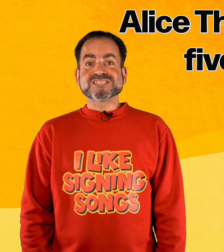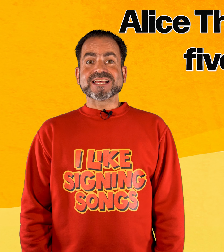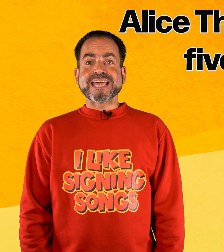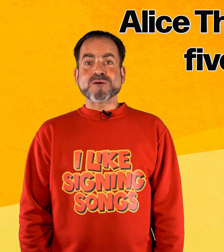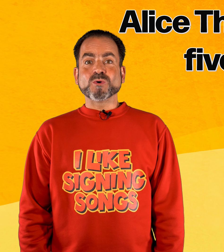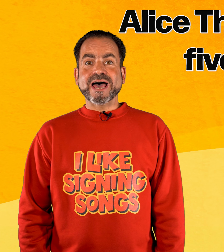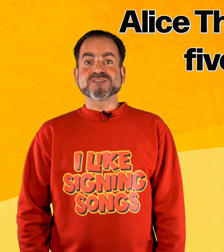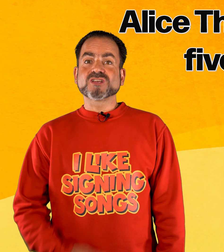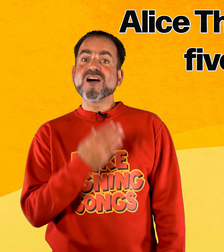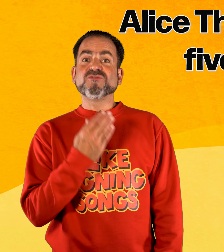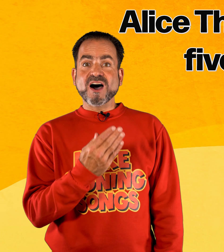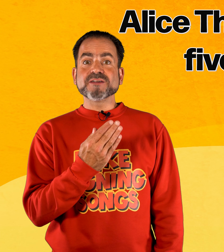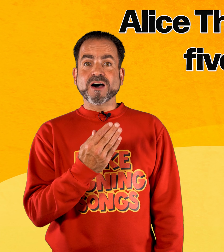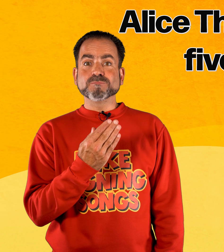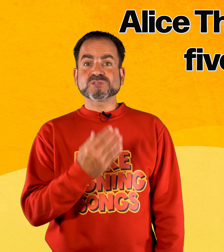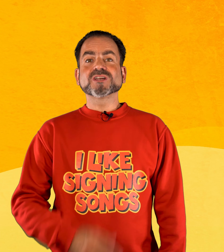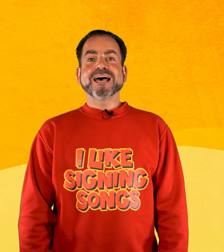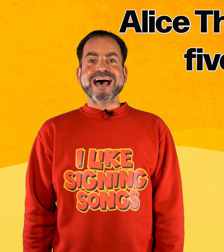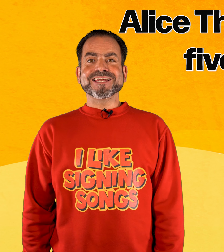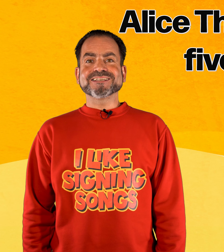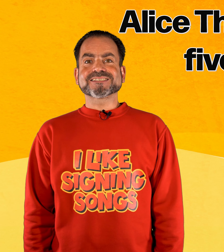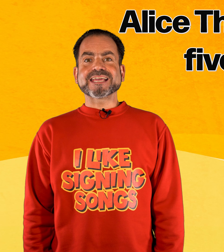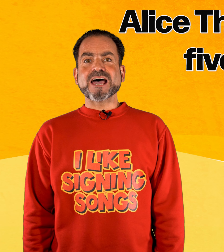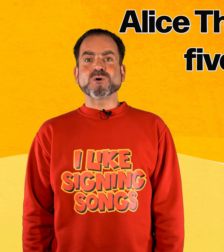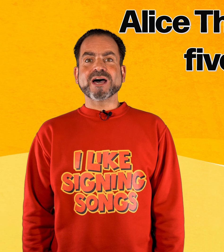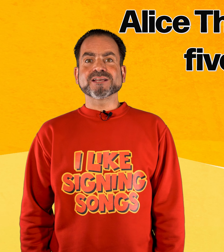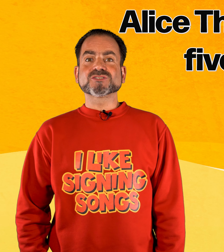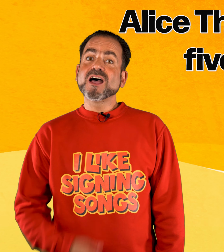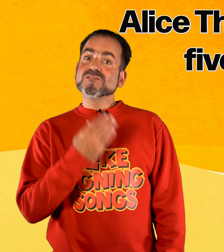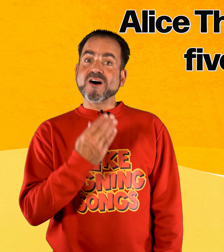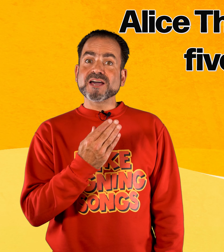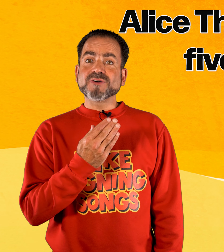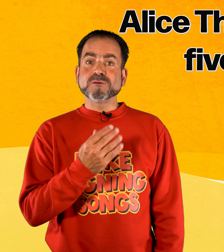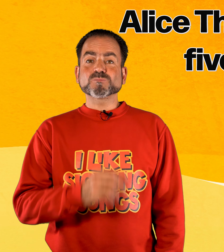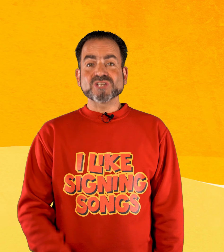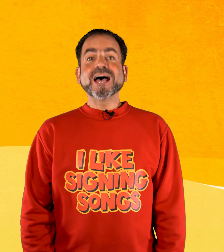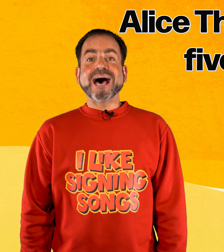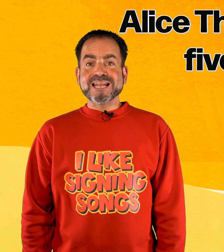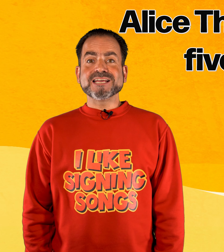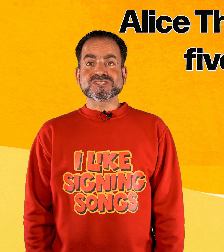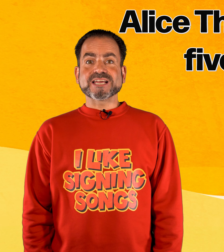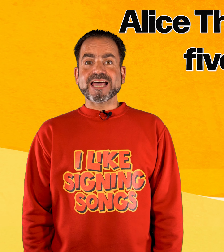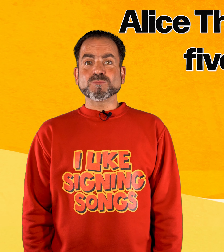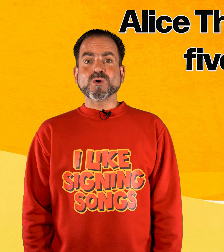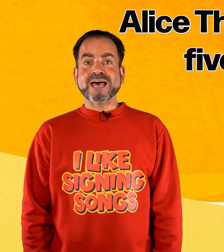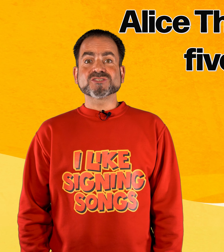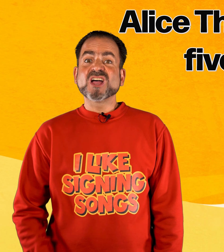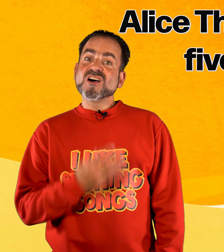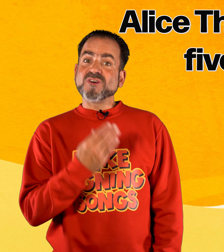Alice the camel has five humps. Alice the camel has five humps. Alice the camel has